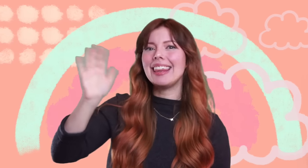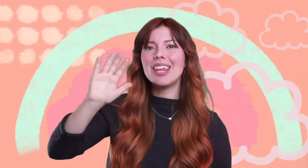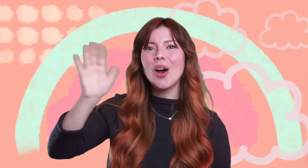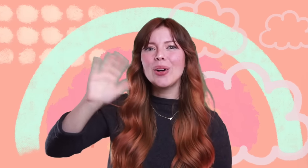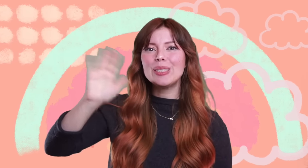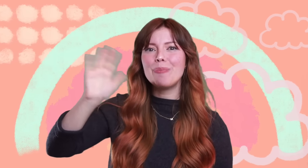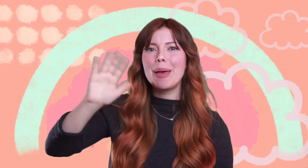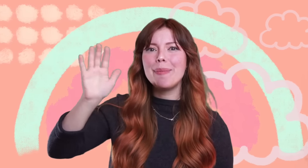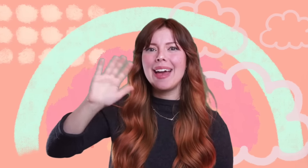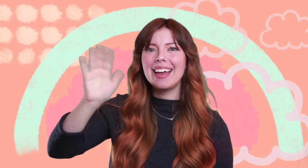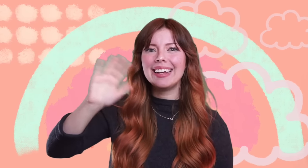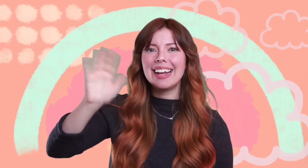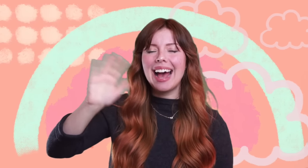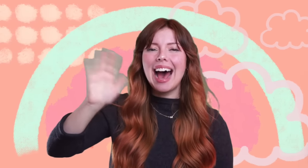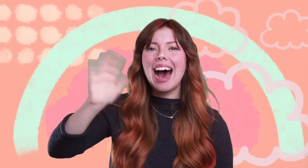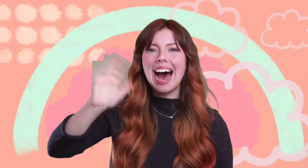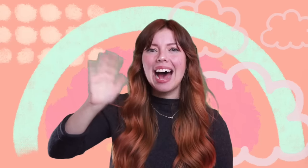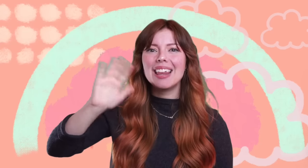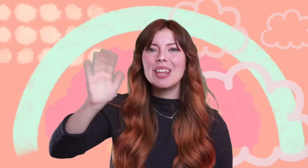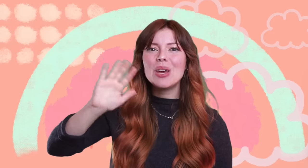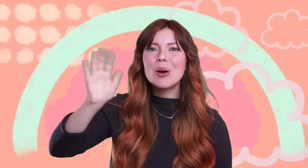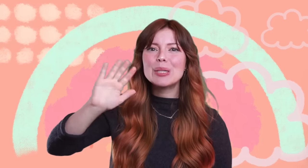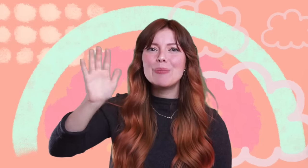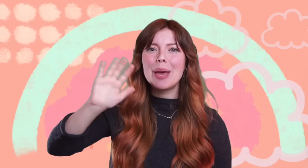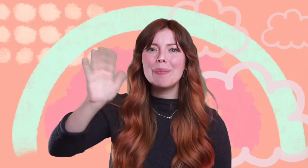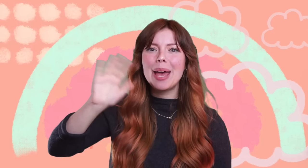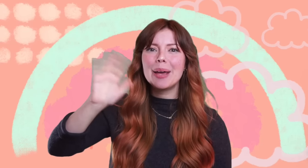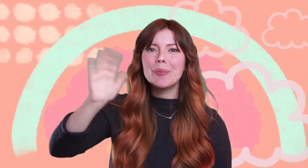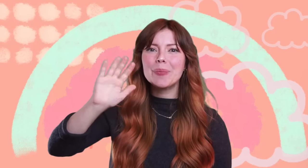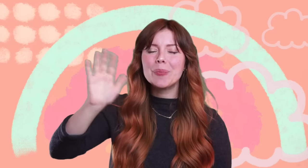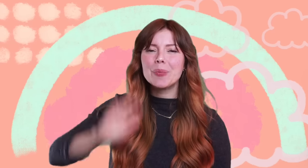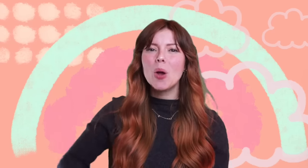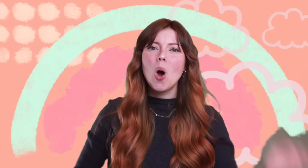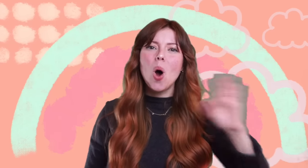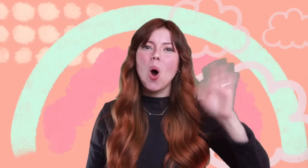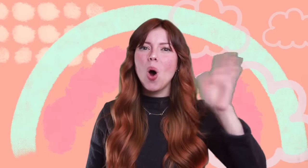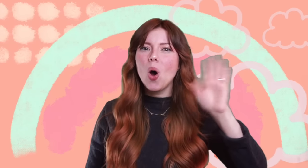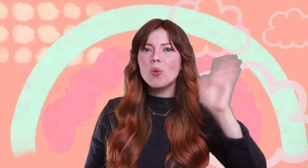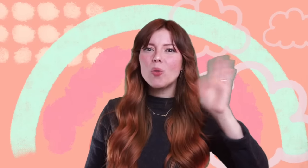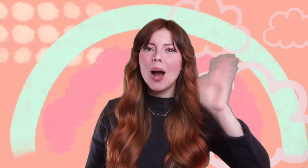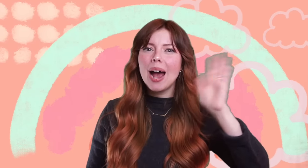Adios, bebé. Adios, bebé. Au revoir.